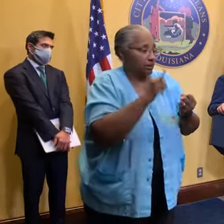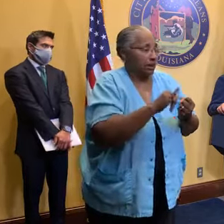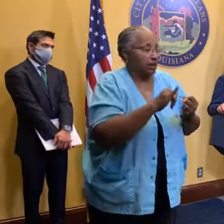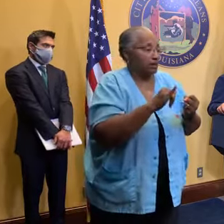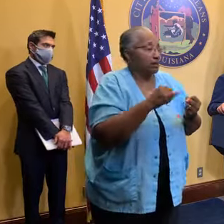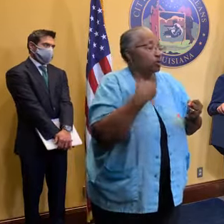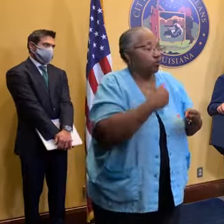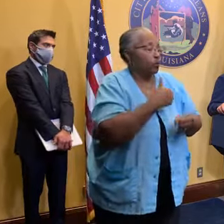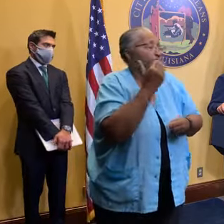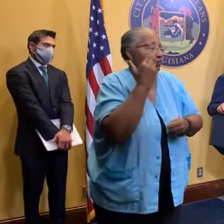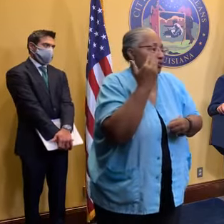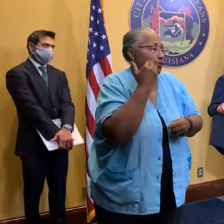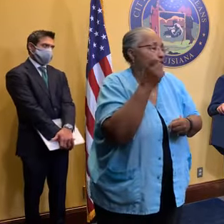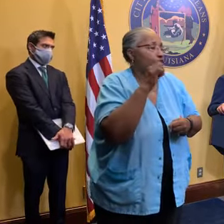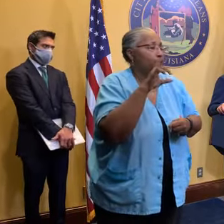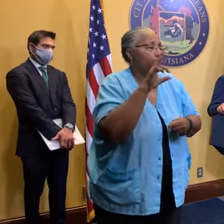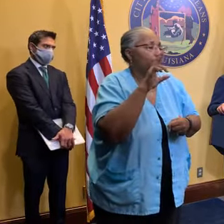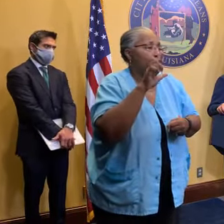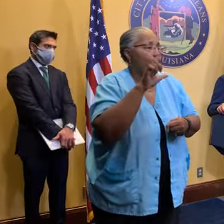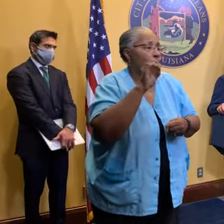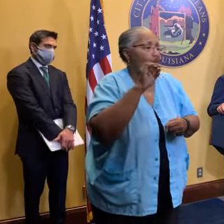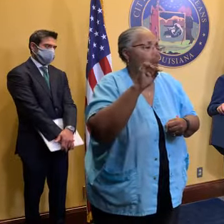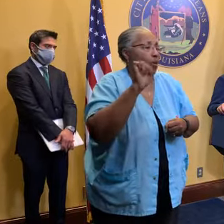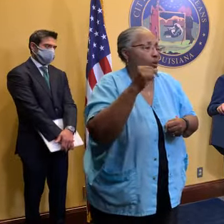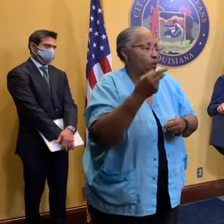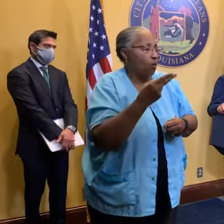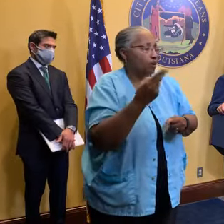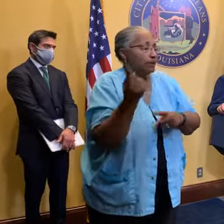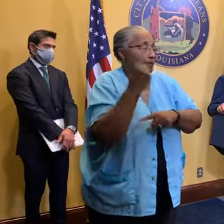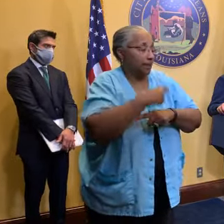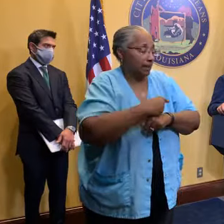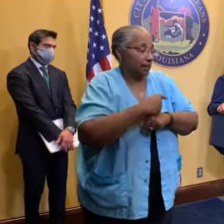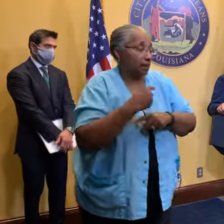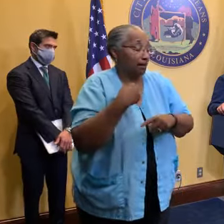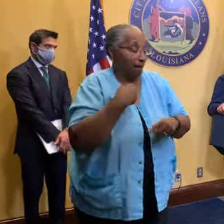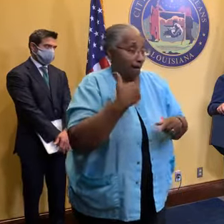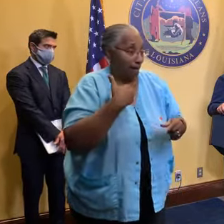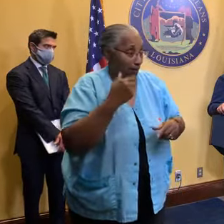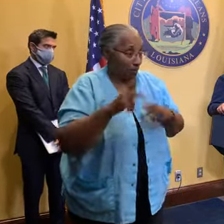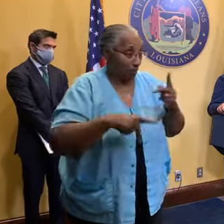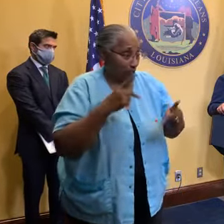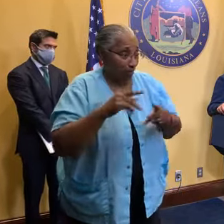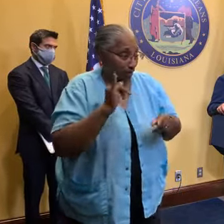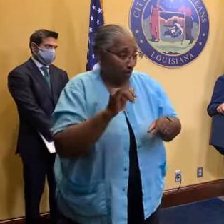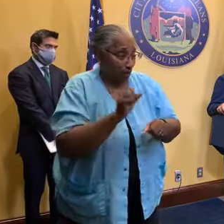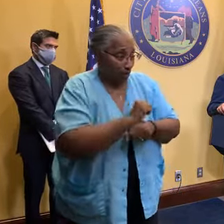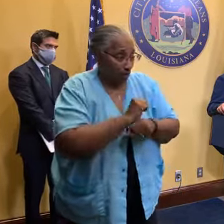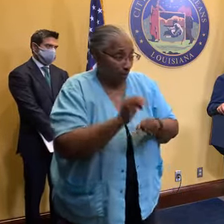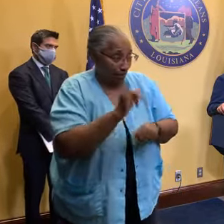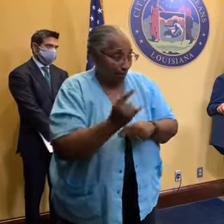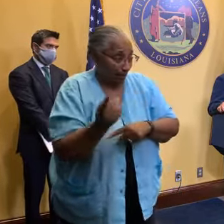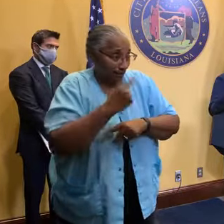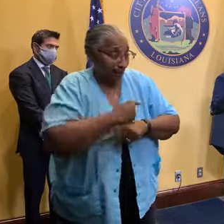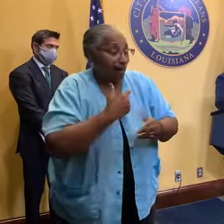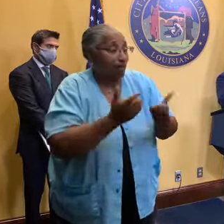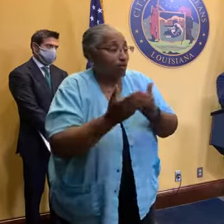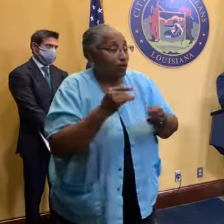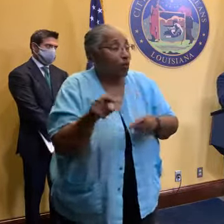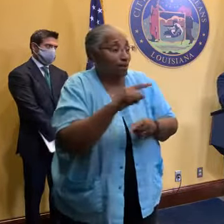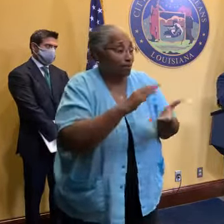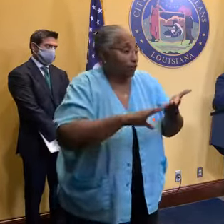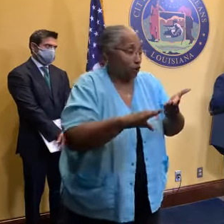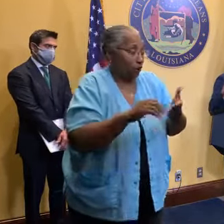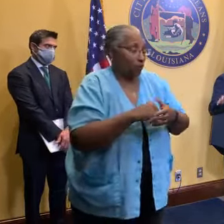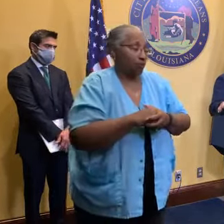understand that. Everyone's on a furlough. And then I have people who are furloughed who are working on that day. And